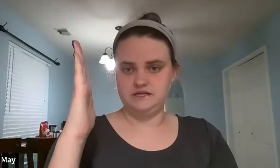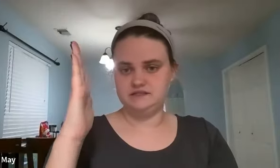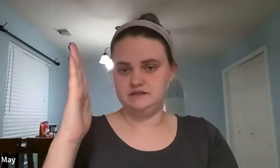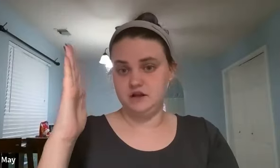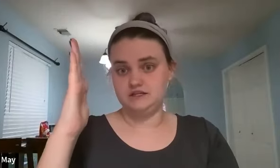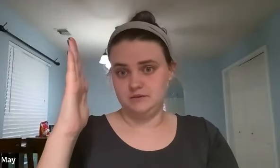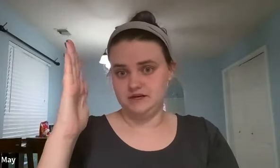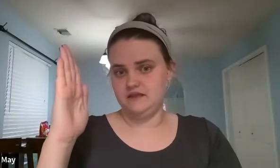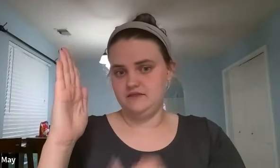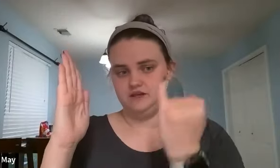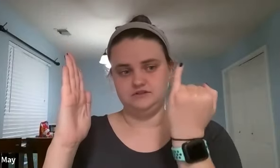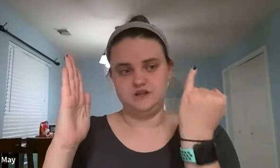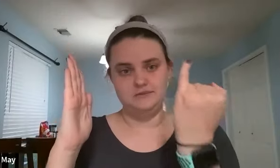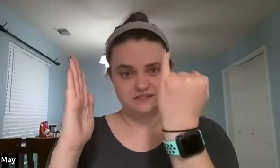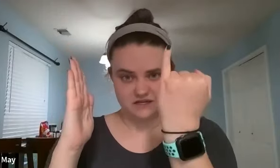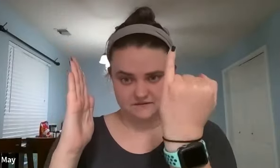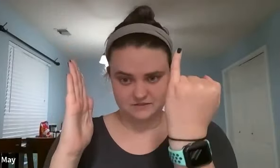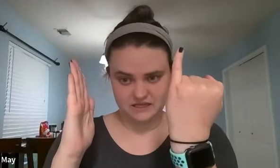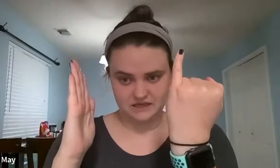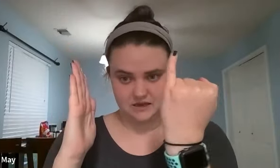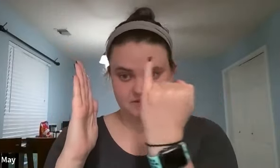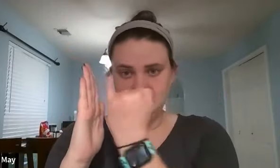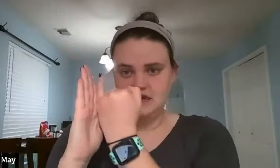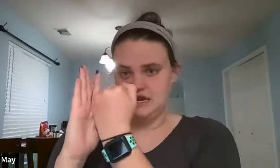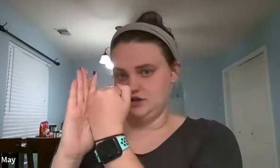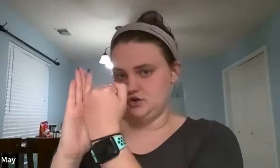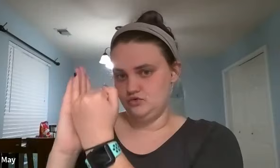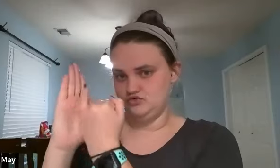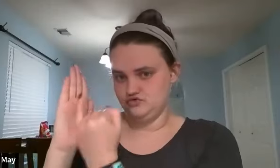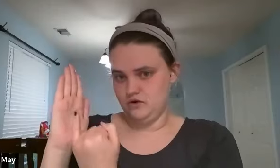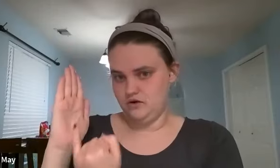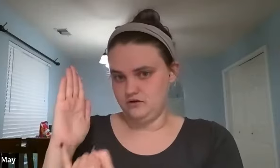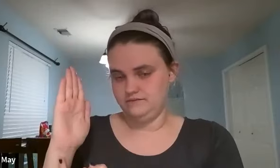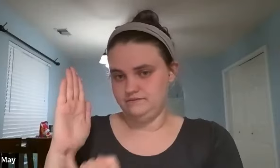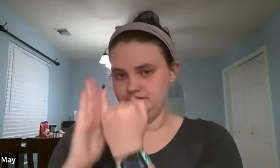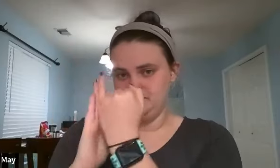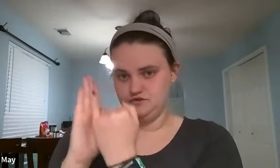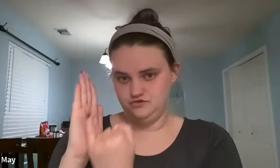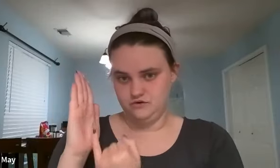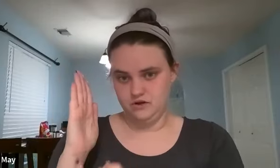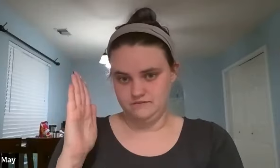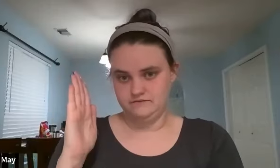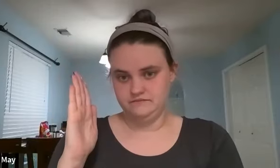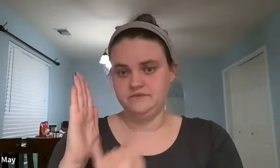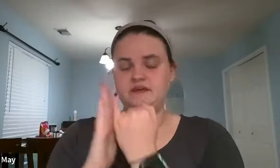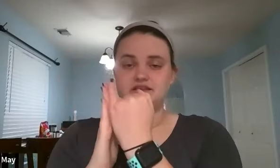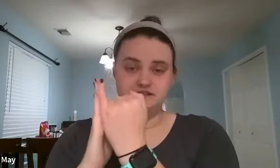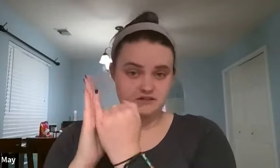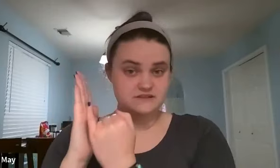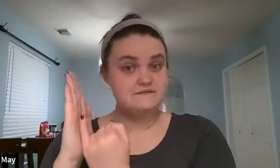sideways, non-dominant, and then your dominant is going to have its pinky up, and you go draw, draw. This is also the sign